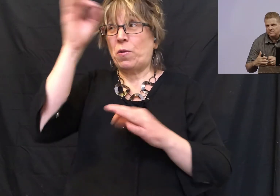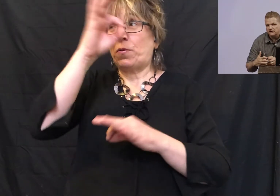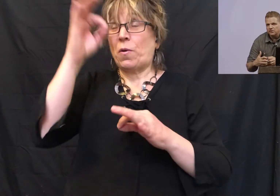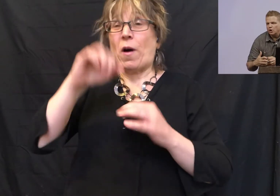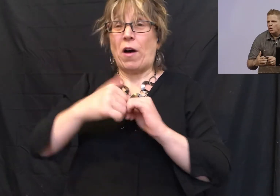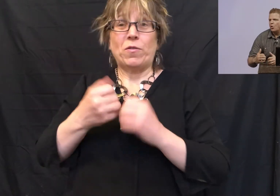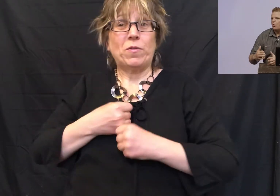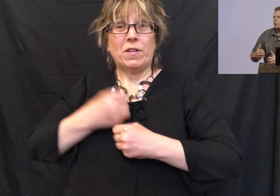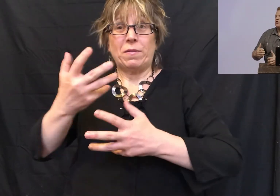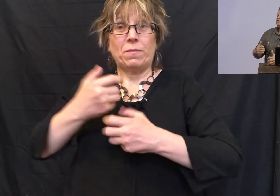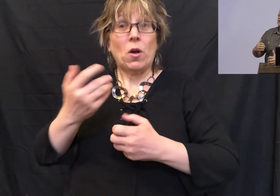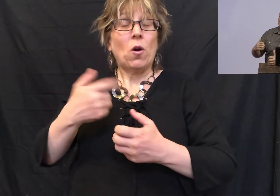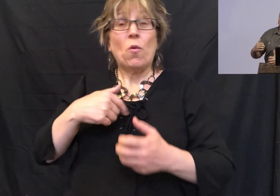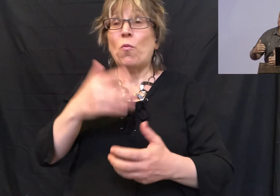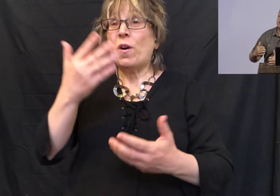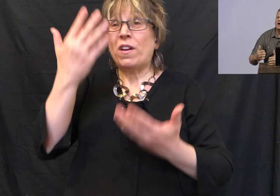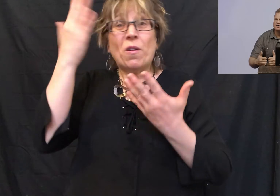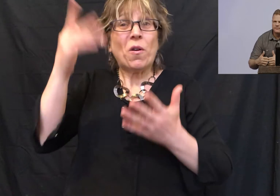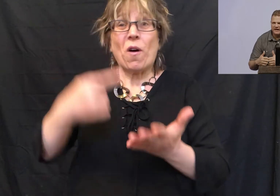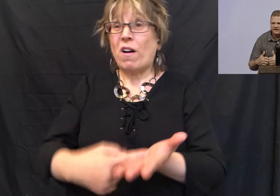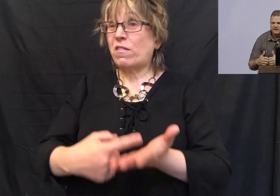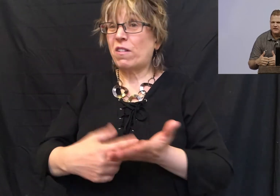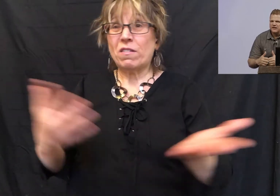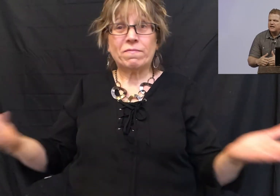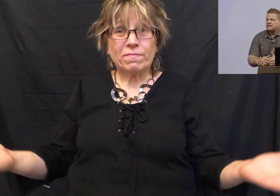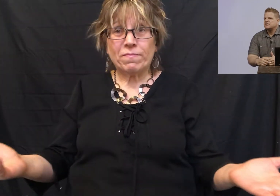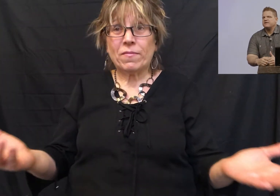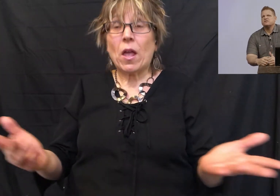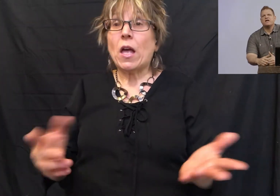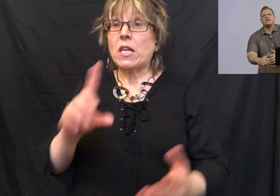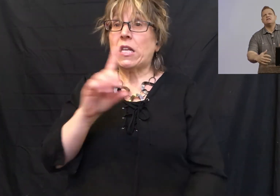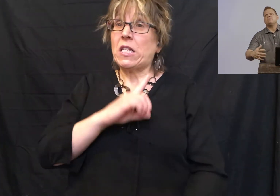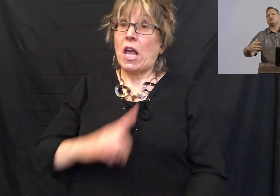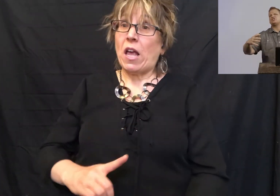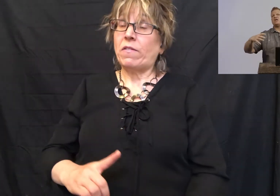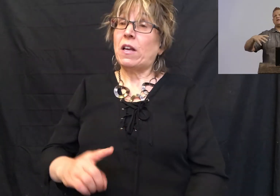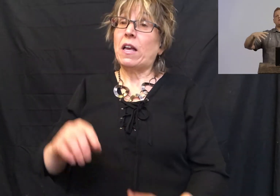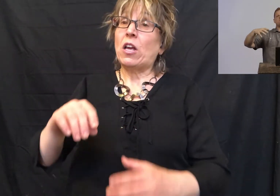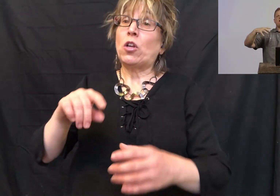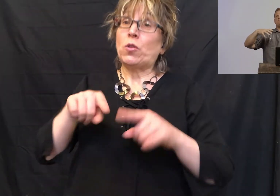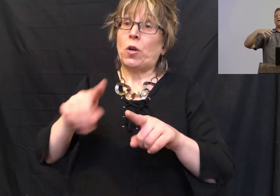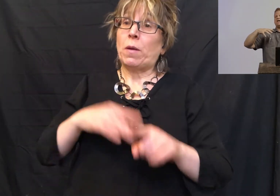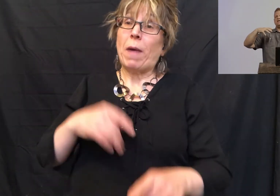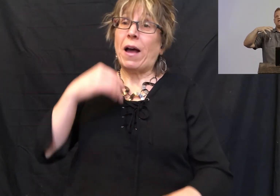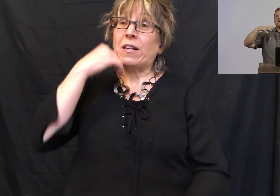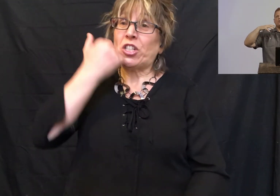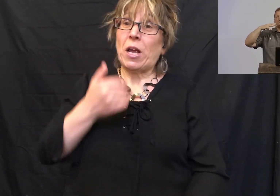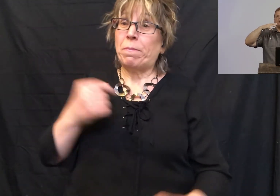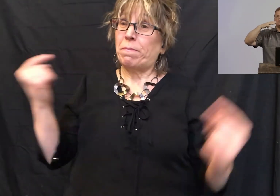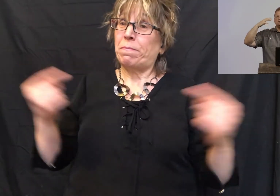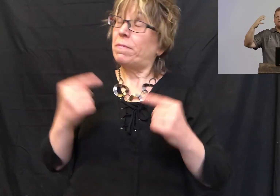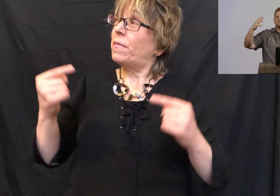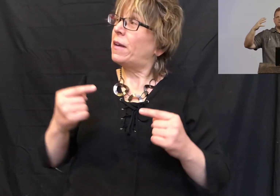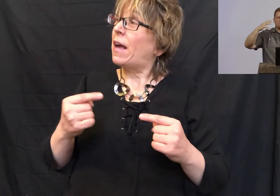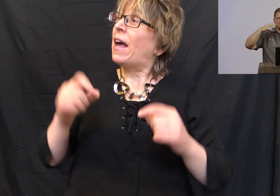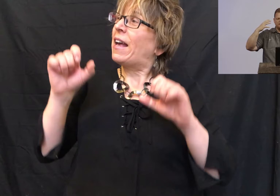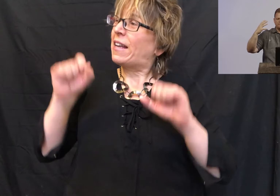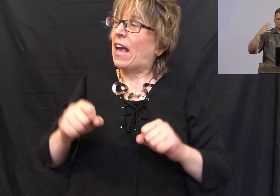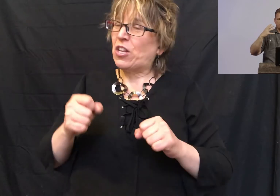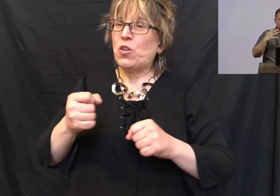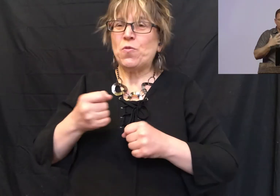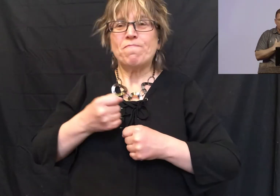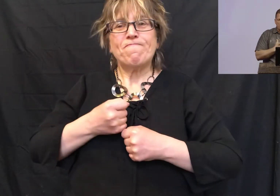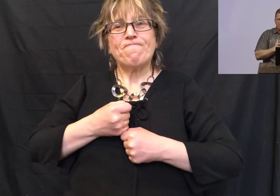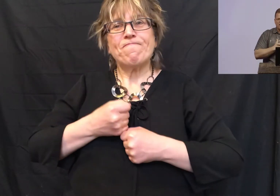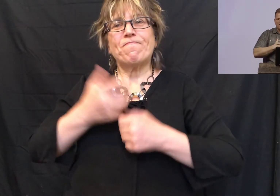express it. We don't even know how to talk about it. And David's like, in my shame, in my pain, would you unleash my